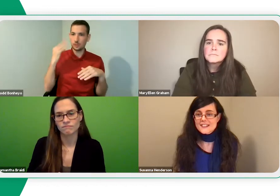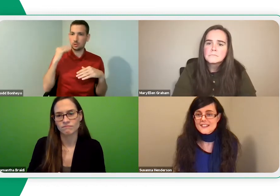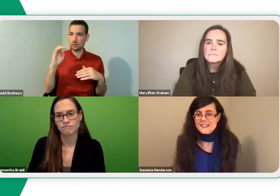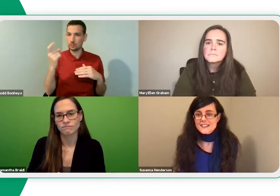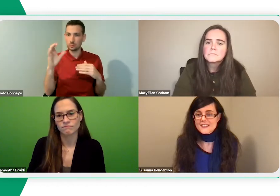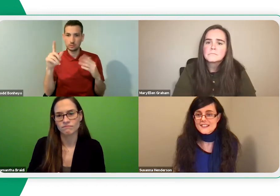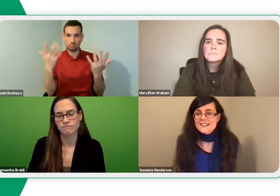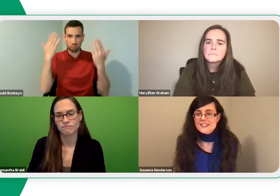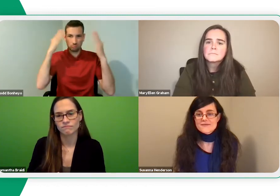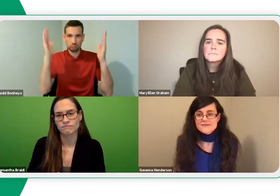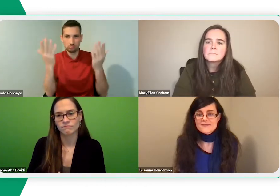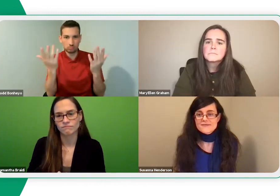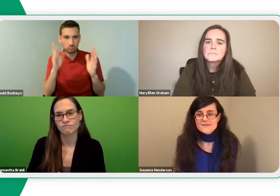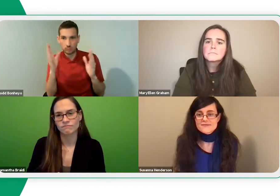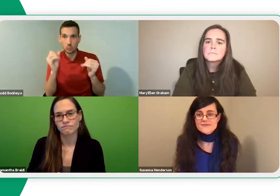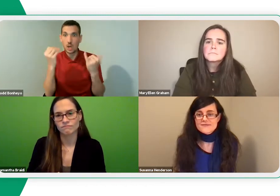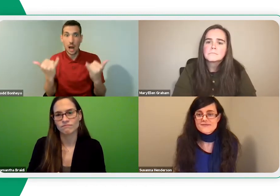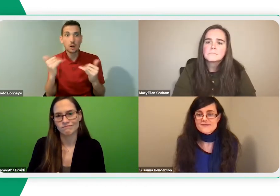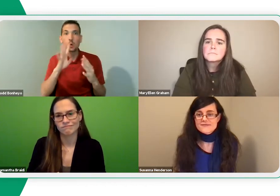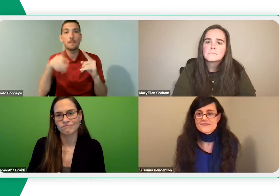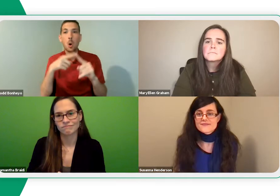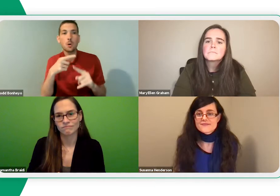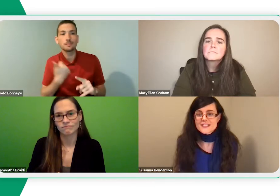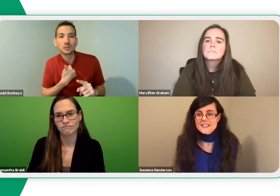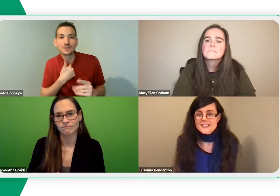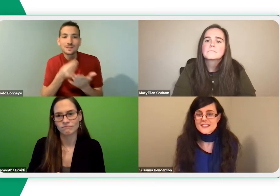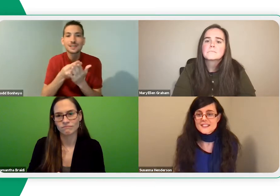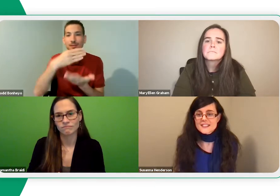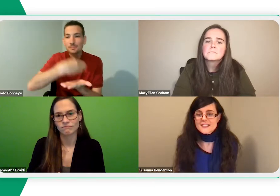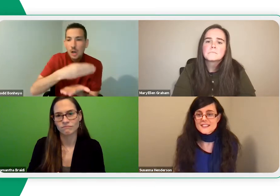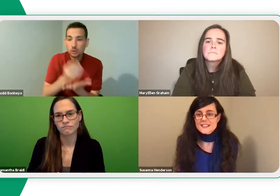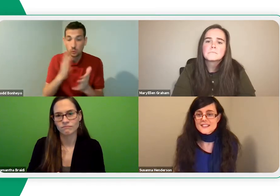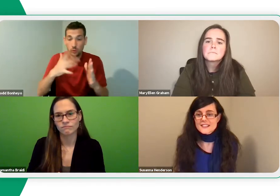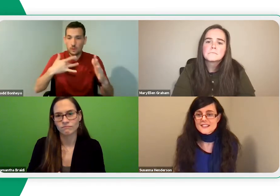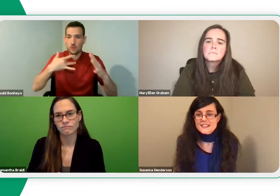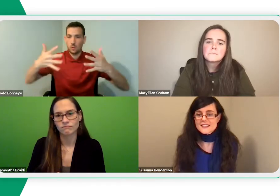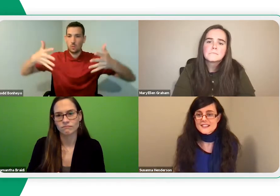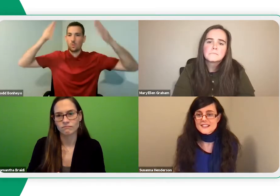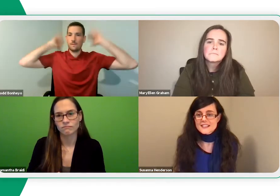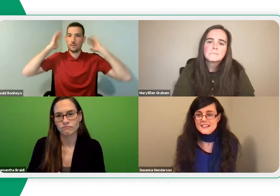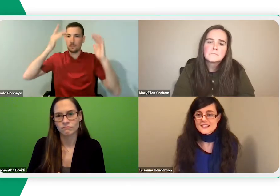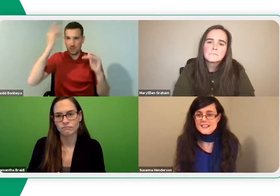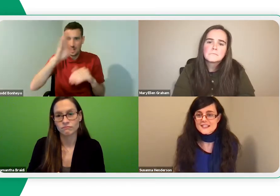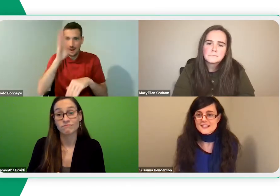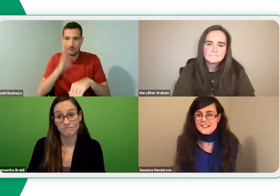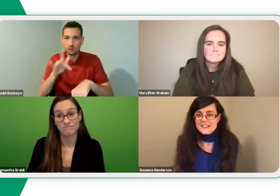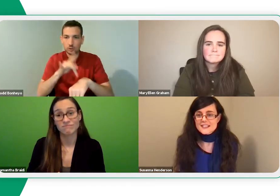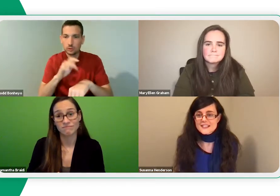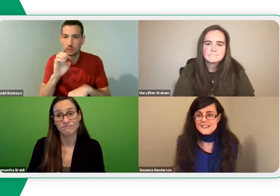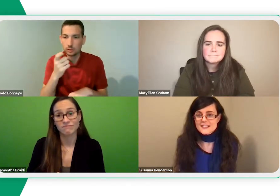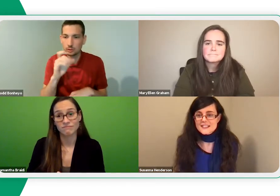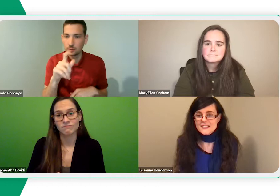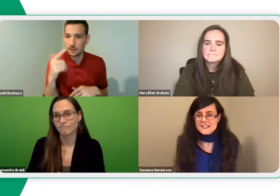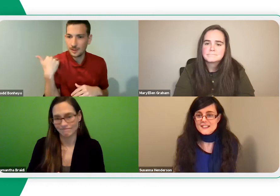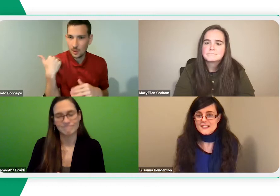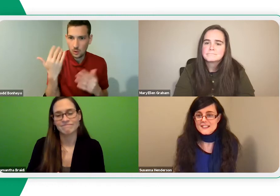could leverage and understand how to use it, it would be great, but they haven't had any of those opportunities. And to use that for their own personal finance,